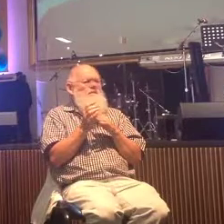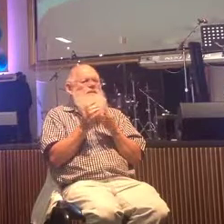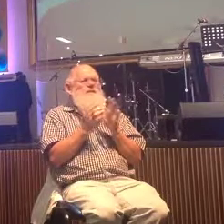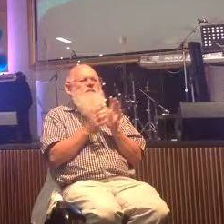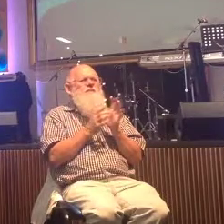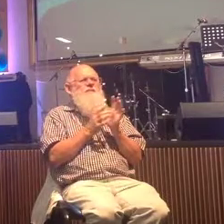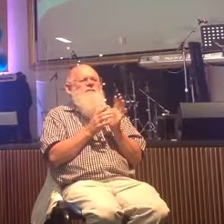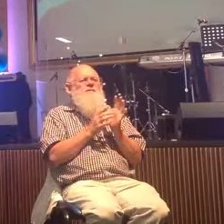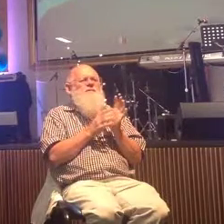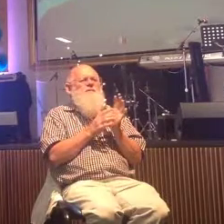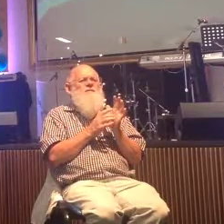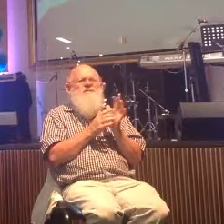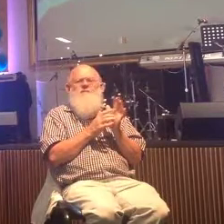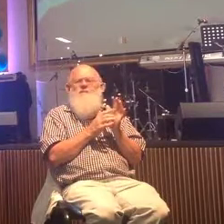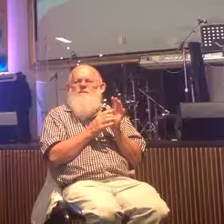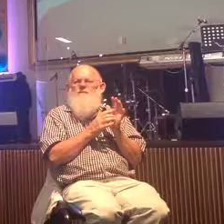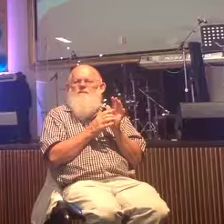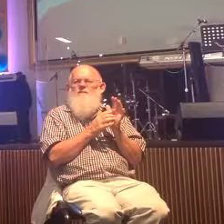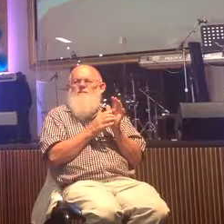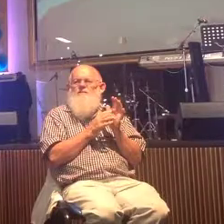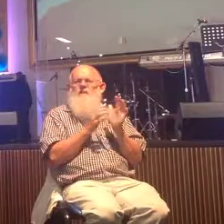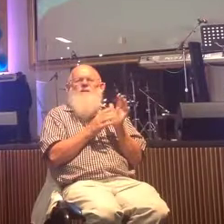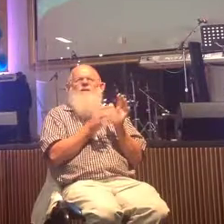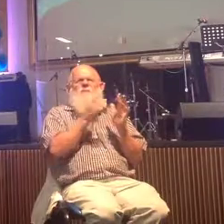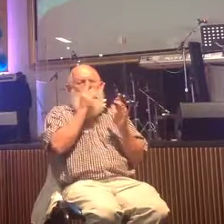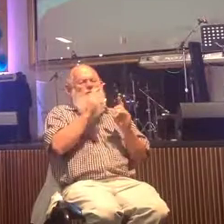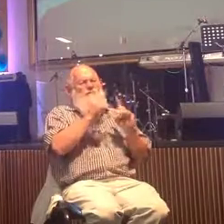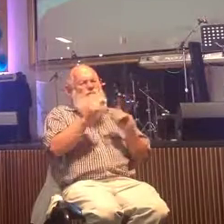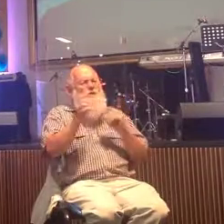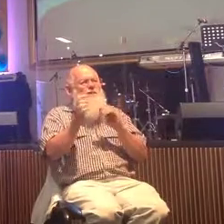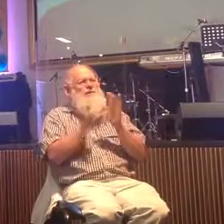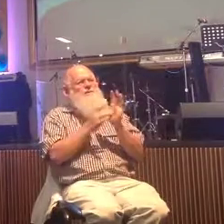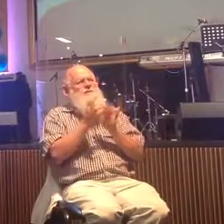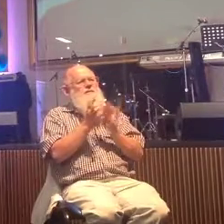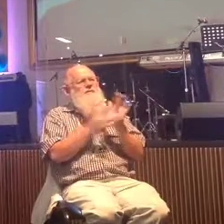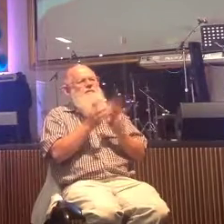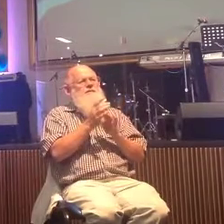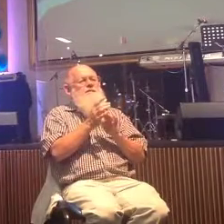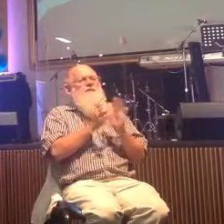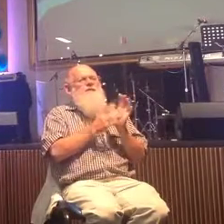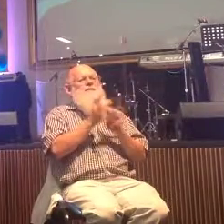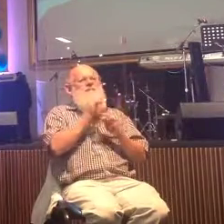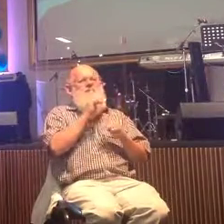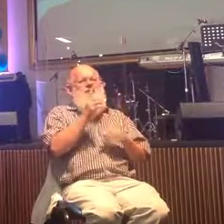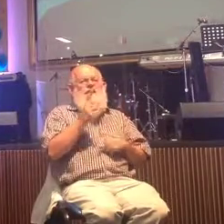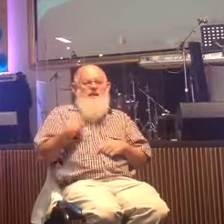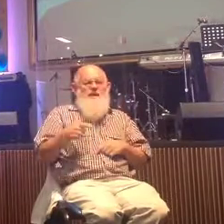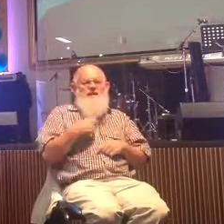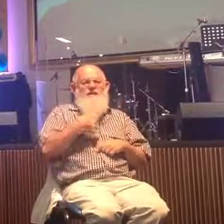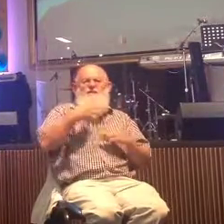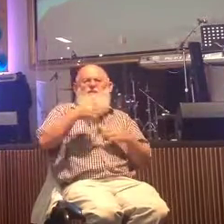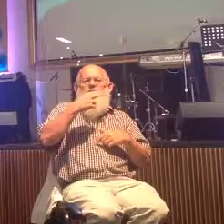up, starts doing some teaching, doing some miracles. This is awesome, we're following Jesus. Jesus says, let's go over there. What would you have thought?